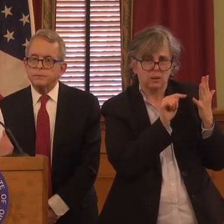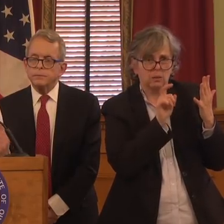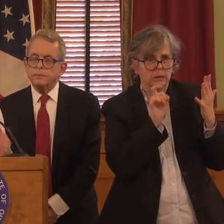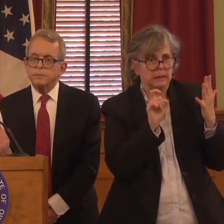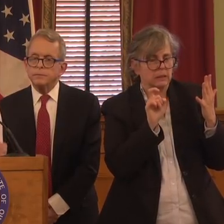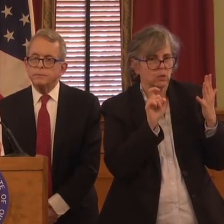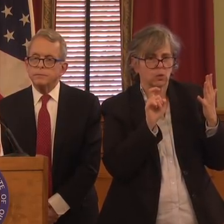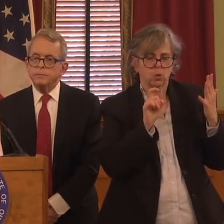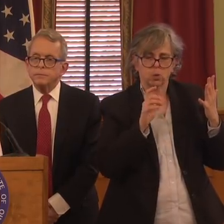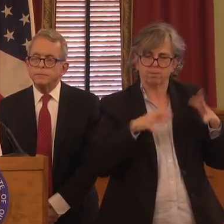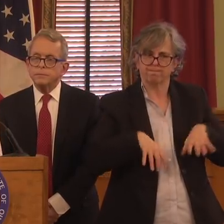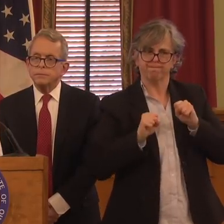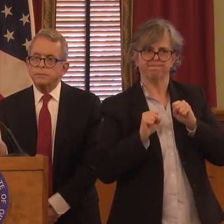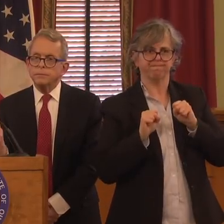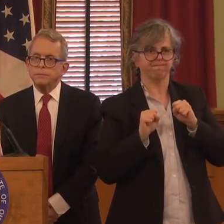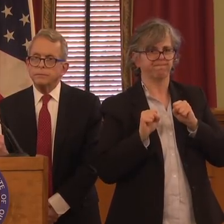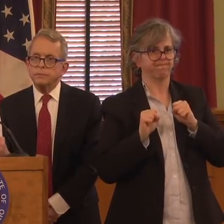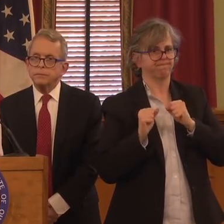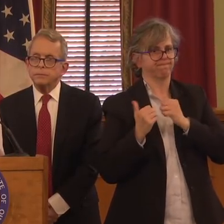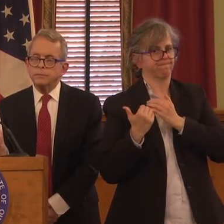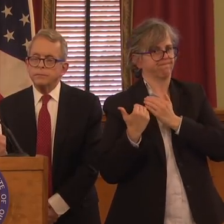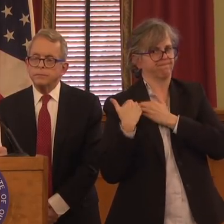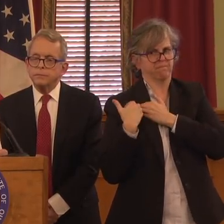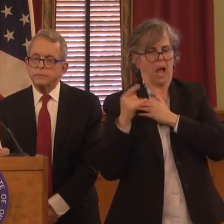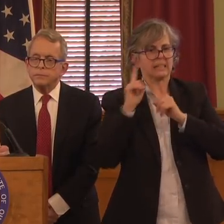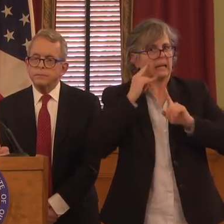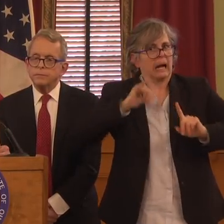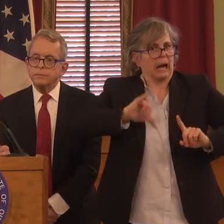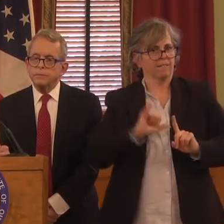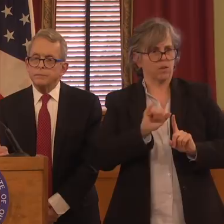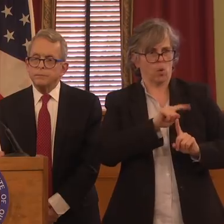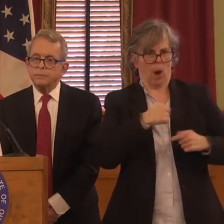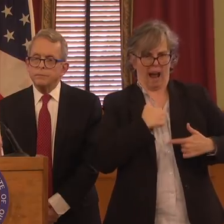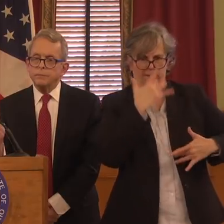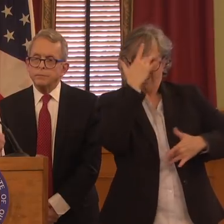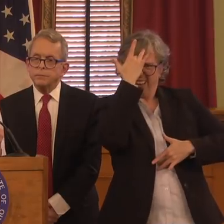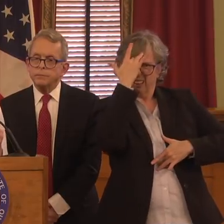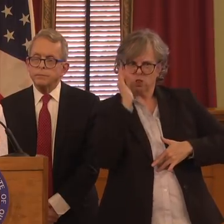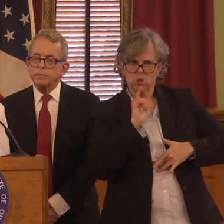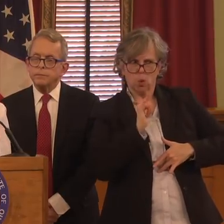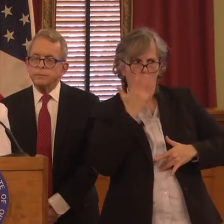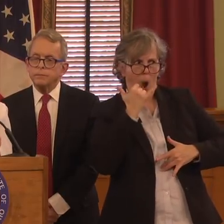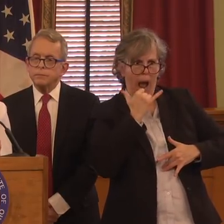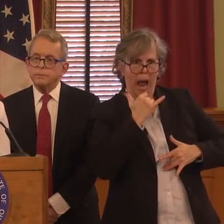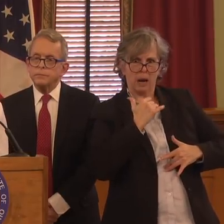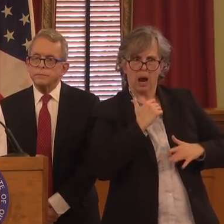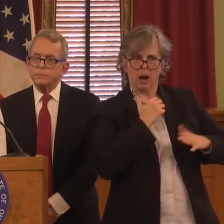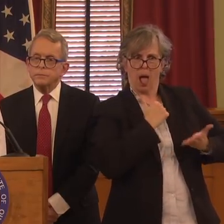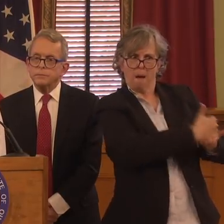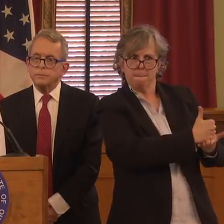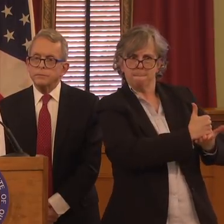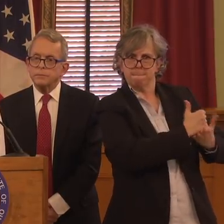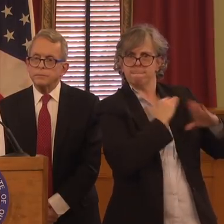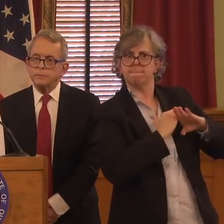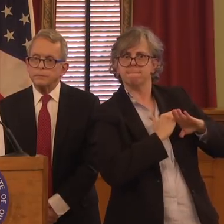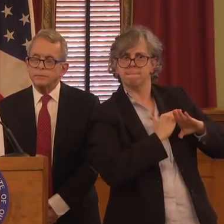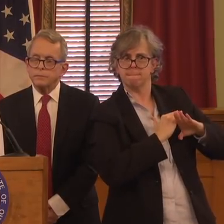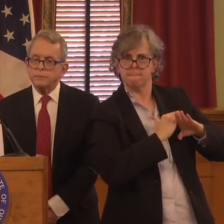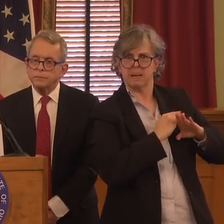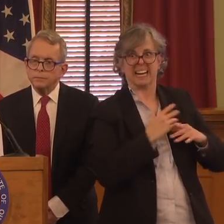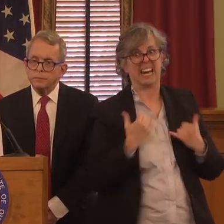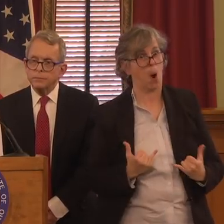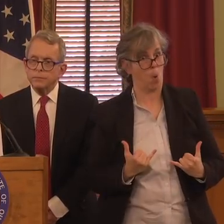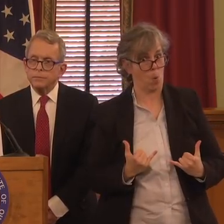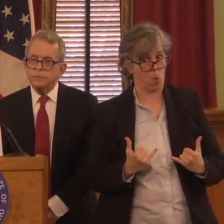if you have this virus and take precautions similarly. Those are the kind of thoughts we need to do to make